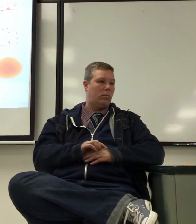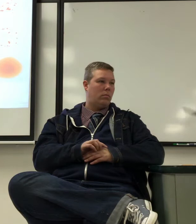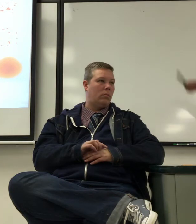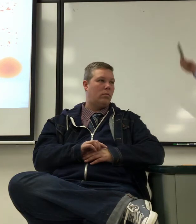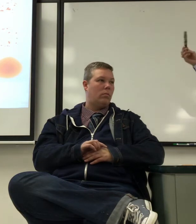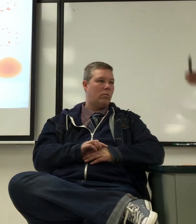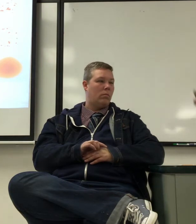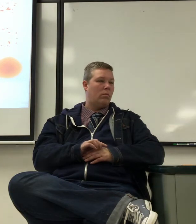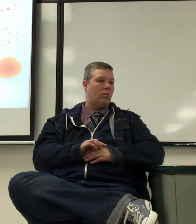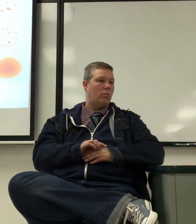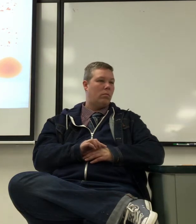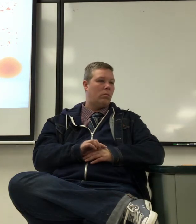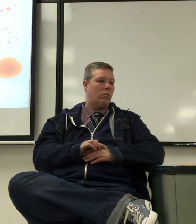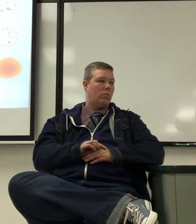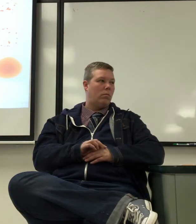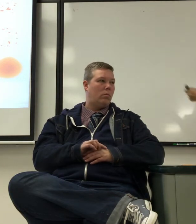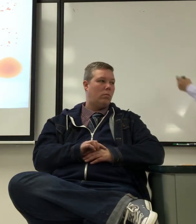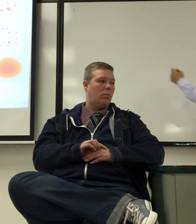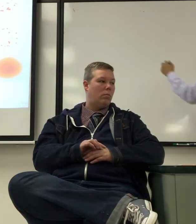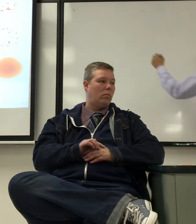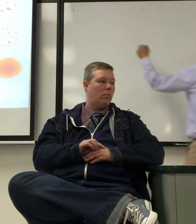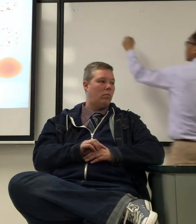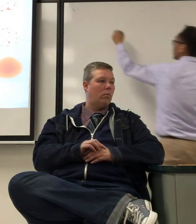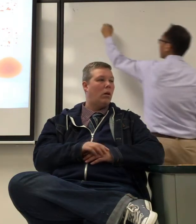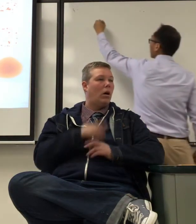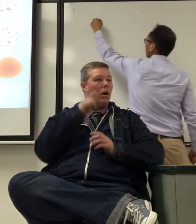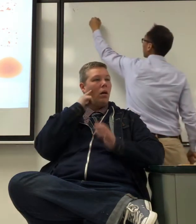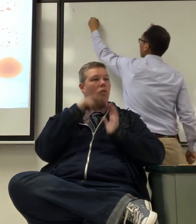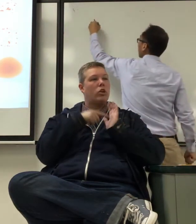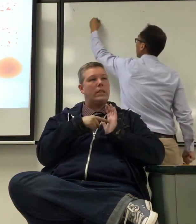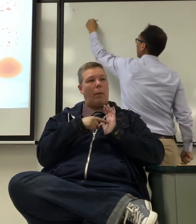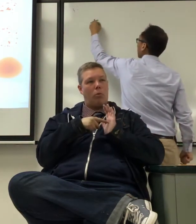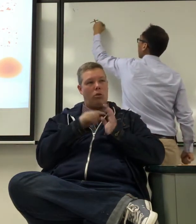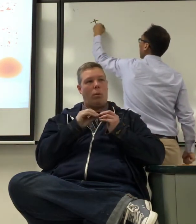For example, let's do number 1 together.